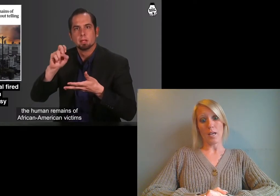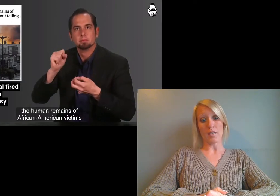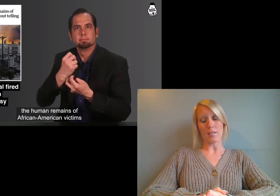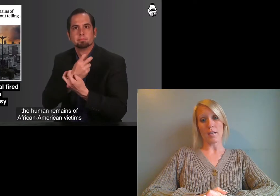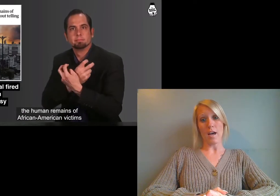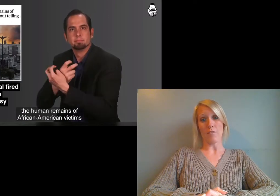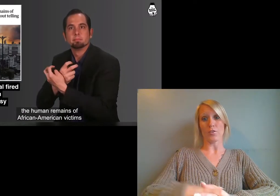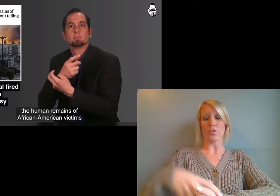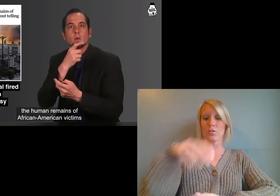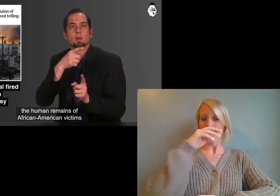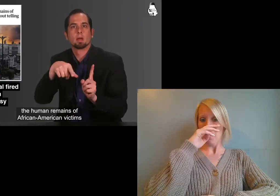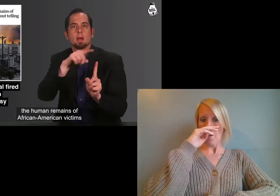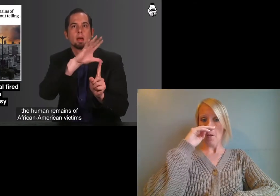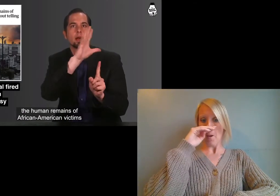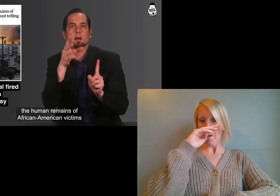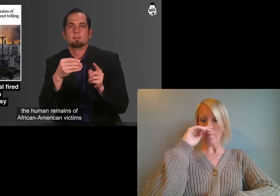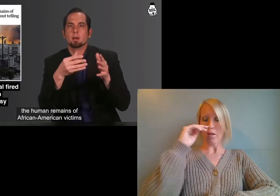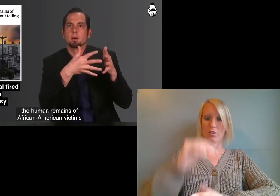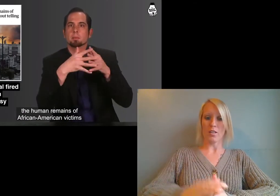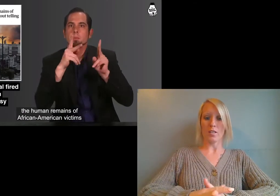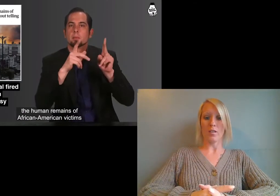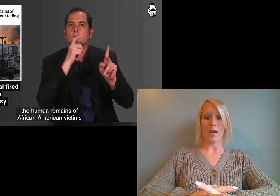human remains after